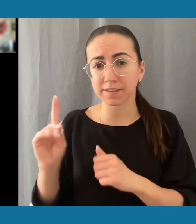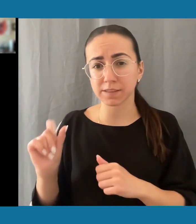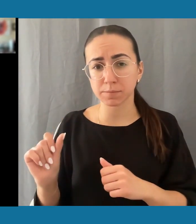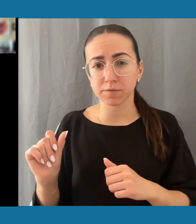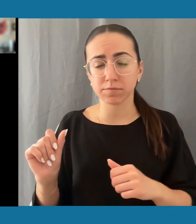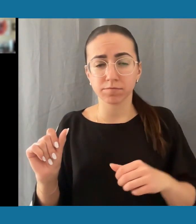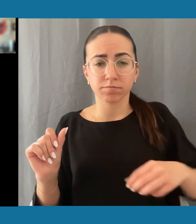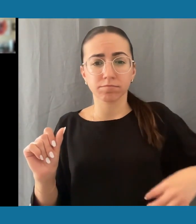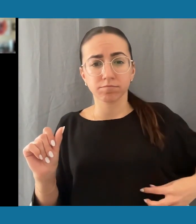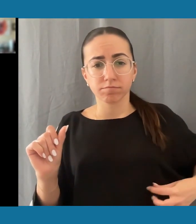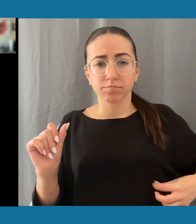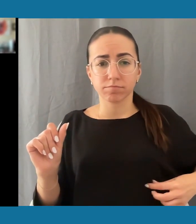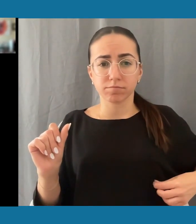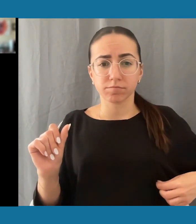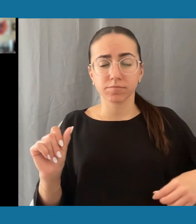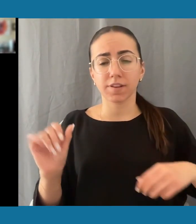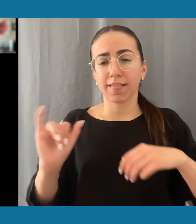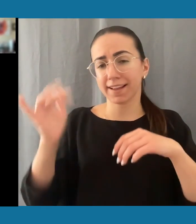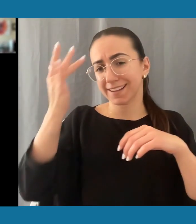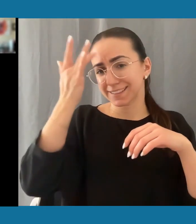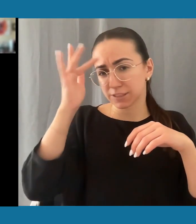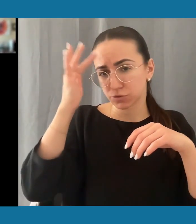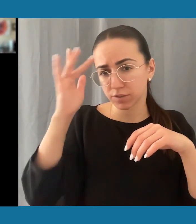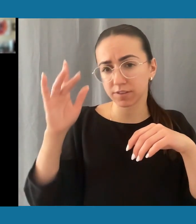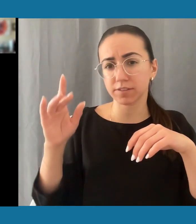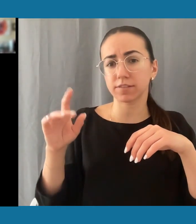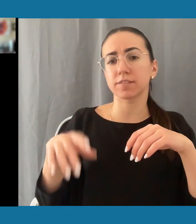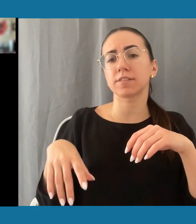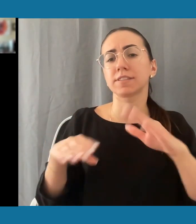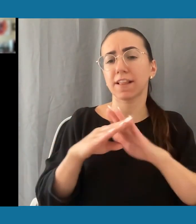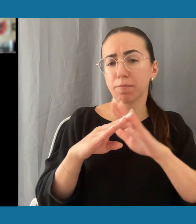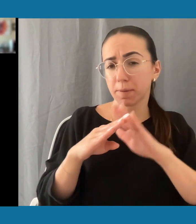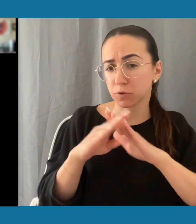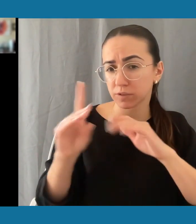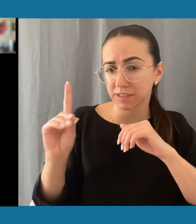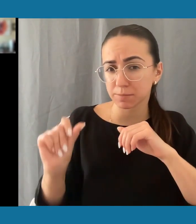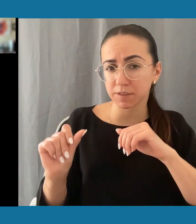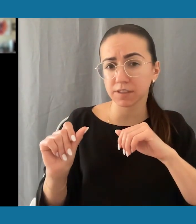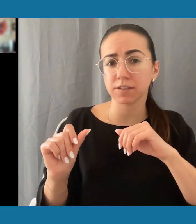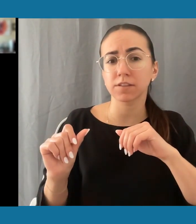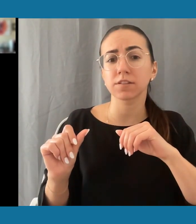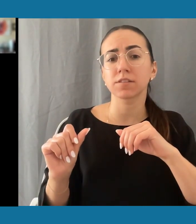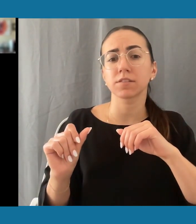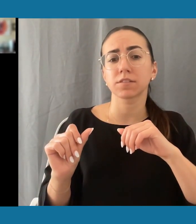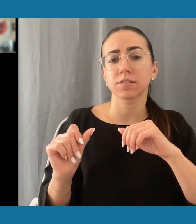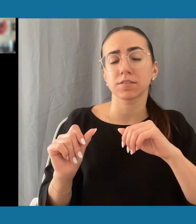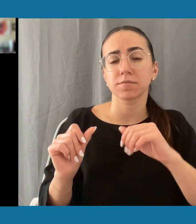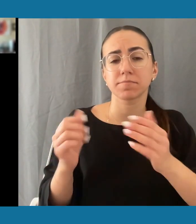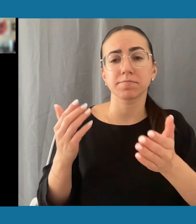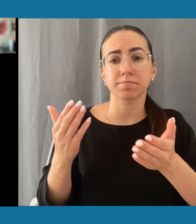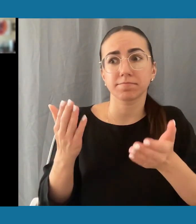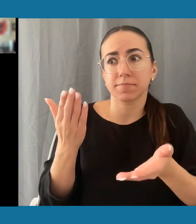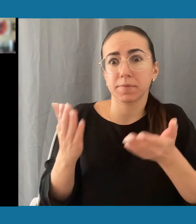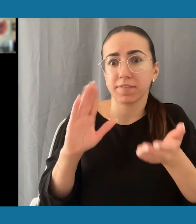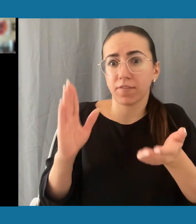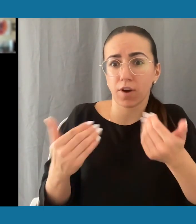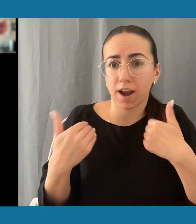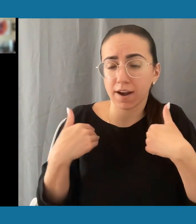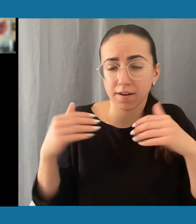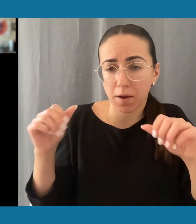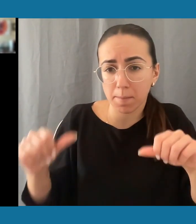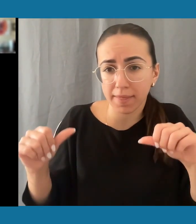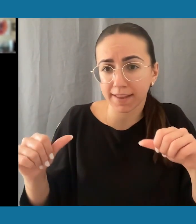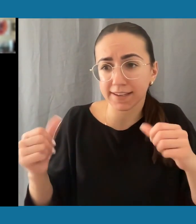developmental disabilities, have never really had the ability to make their own decisions. People in their lives